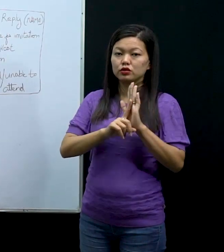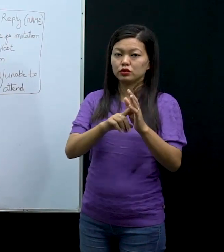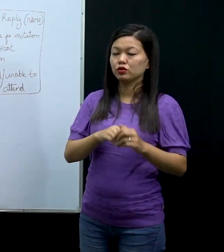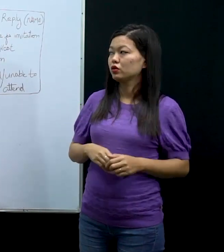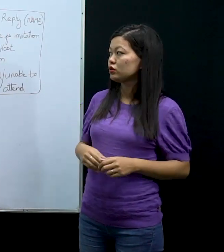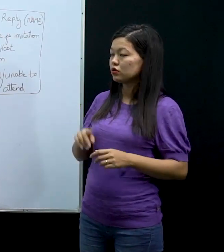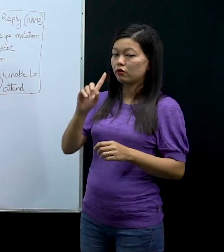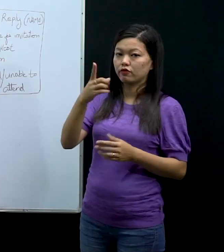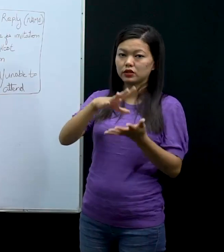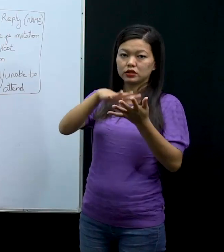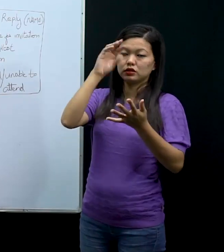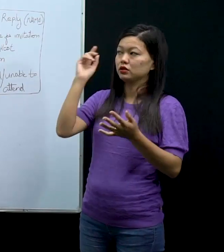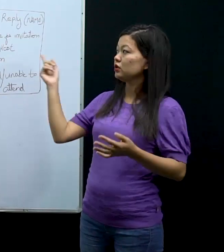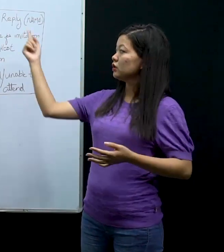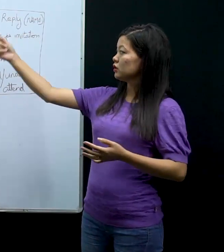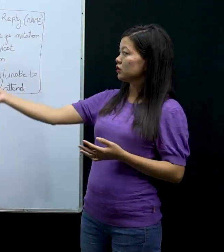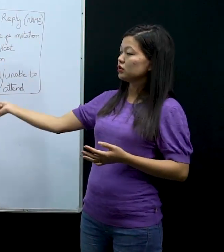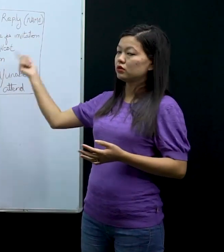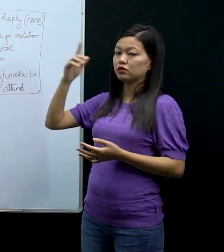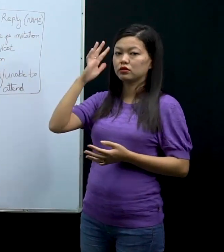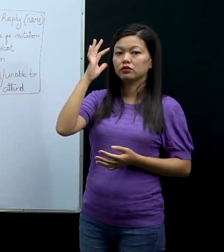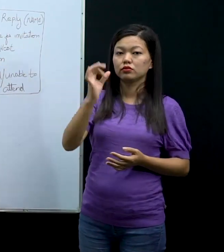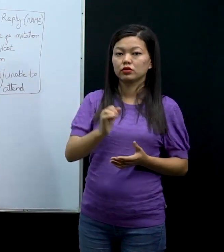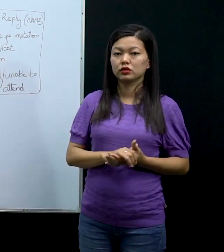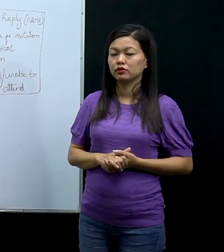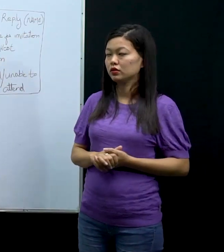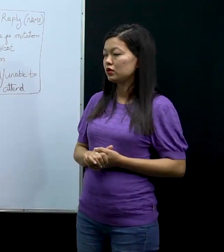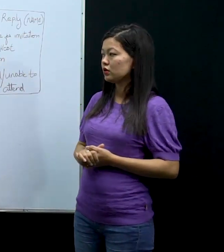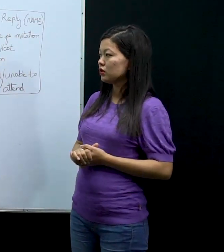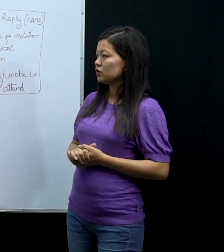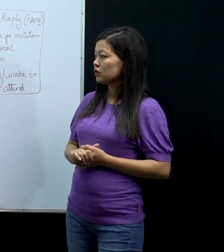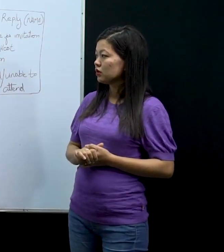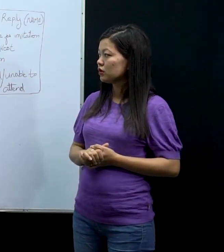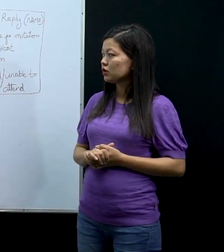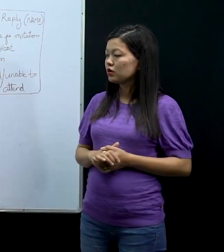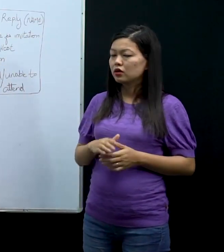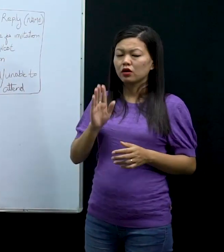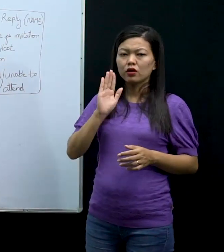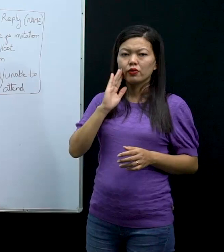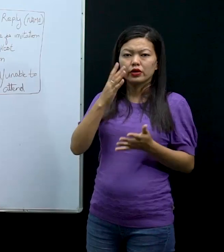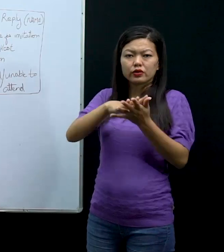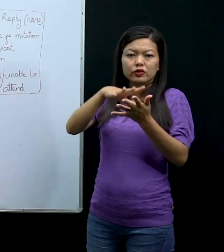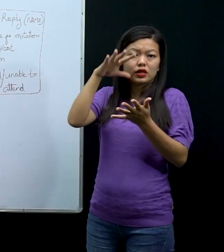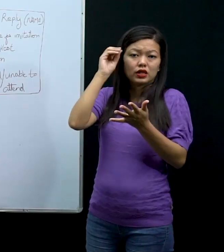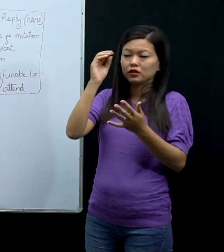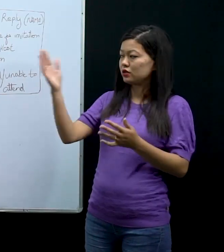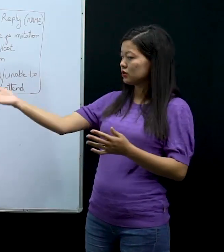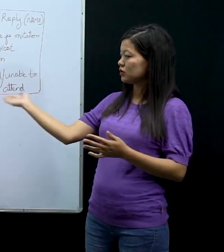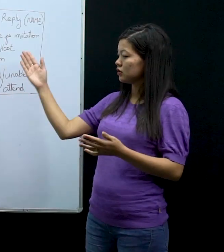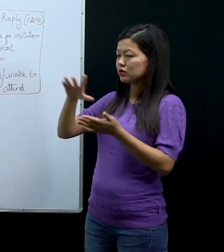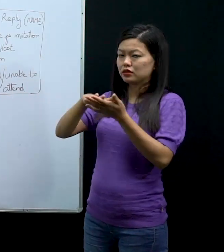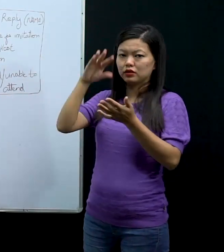and also on how to write the reply. Because once you get it, it's almost the same with the official invitation